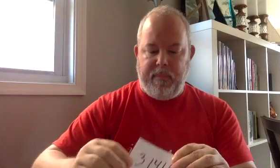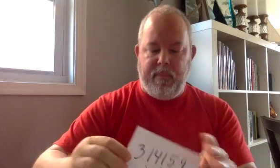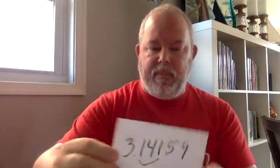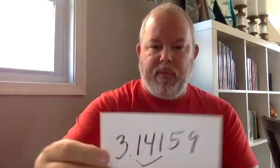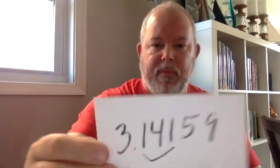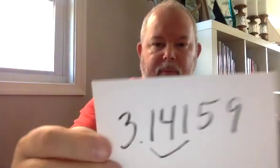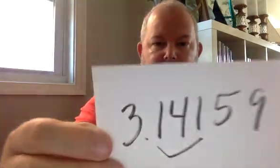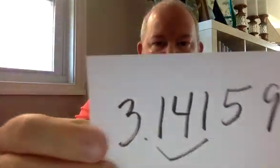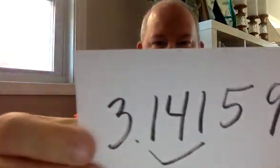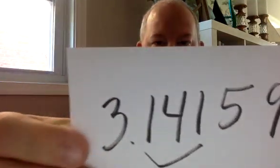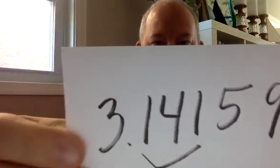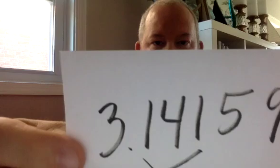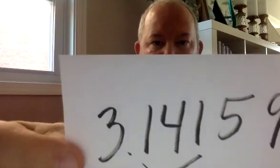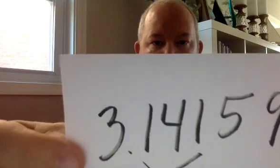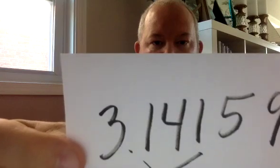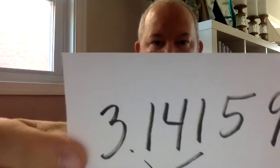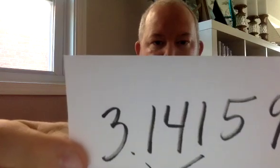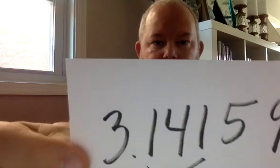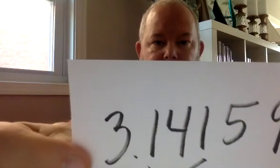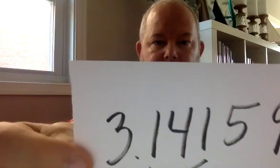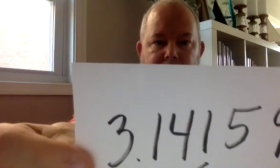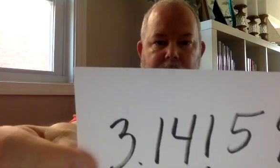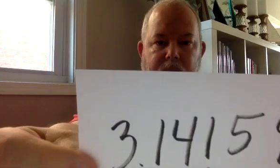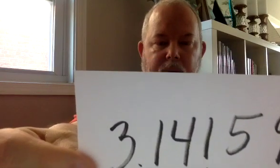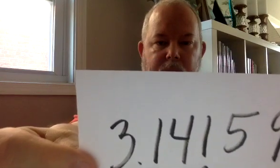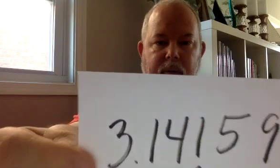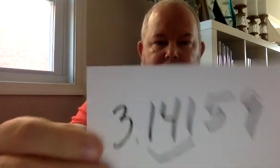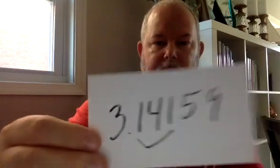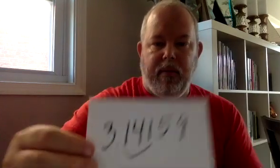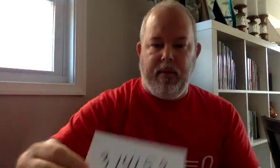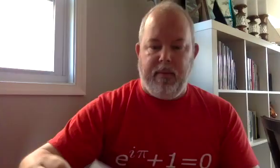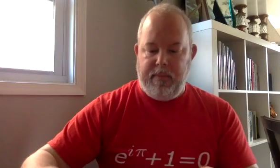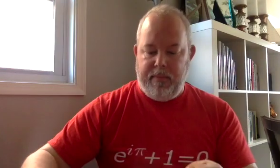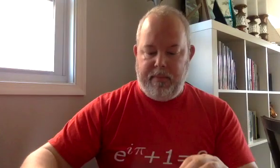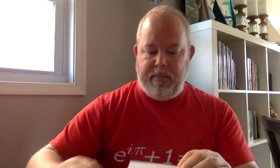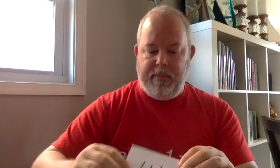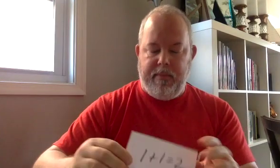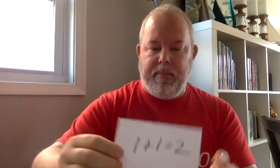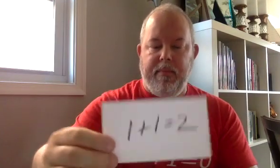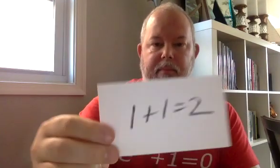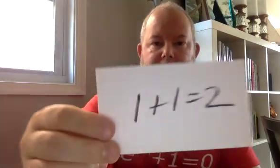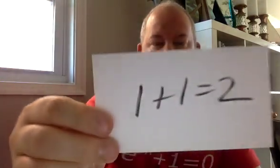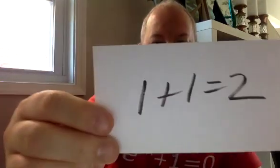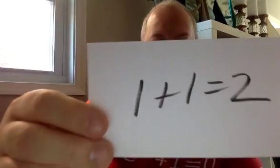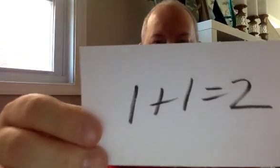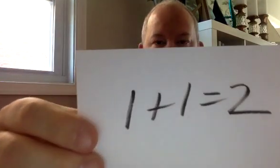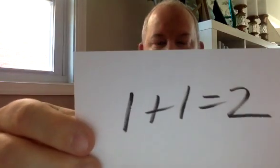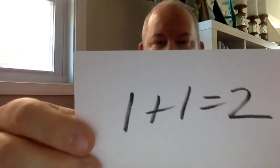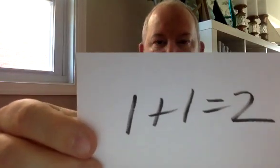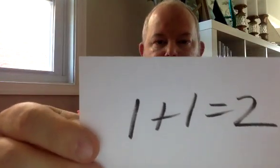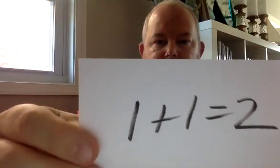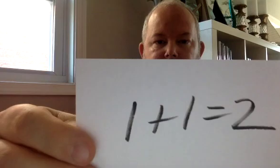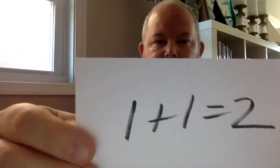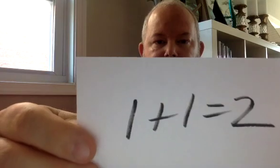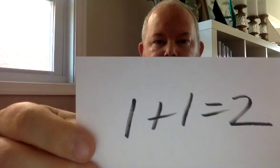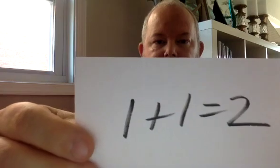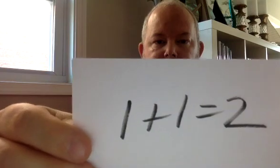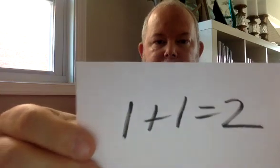she gave to me as a memento. She was incredibly strong. She was very, very brave. She